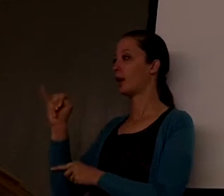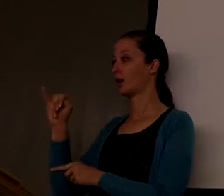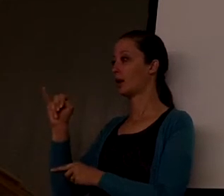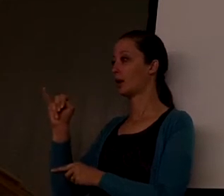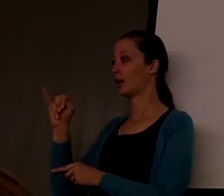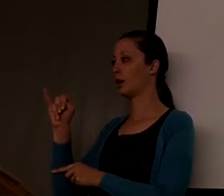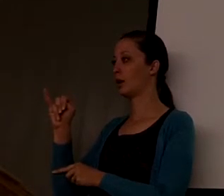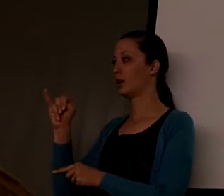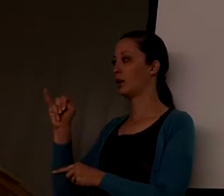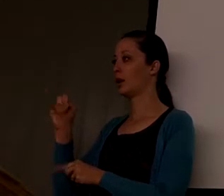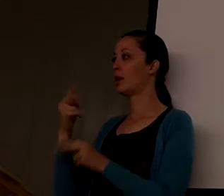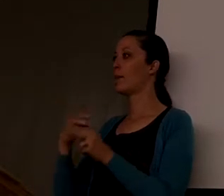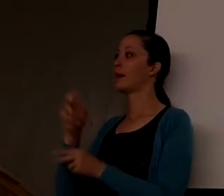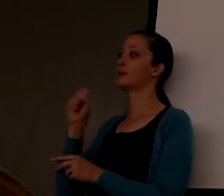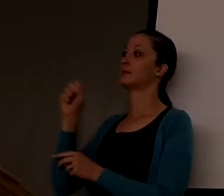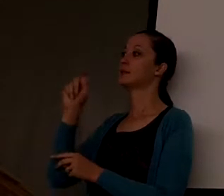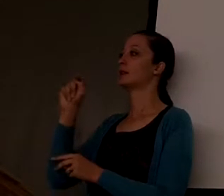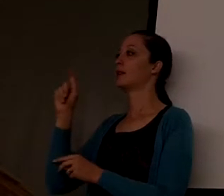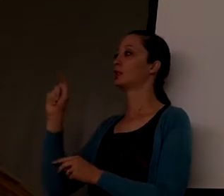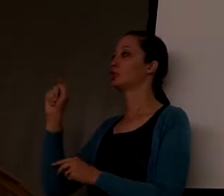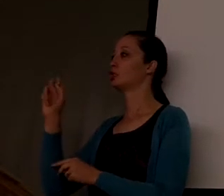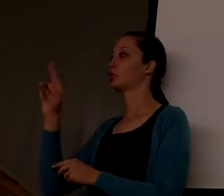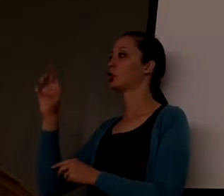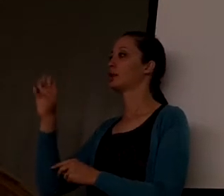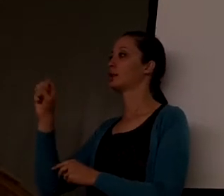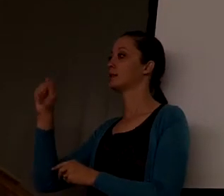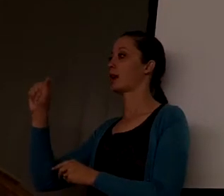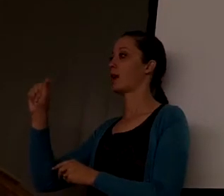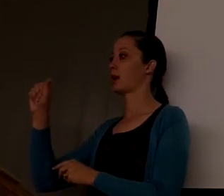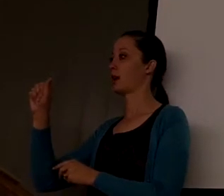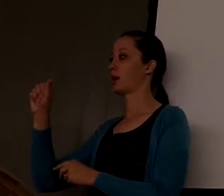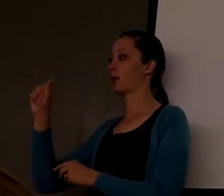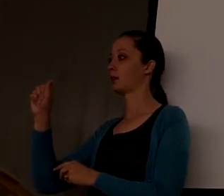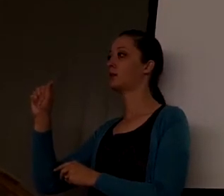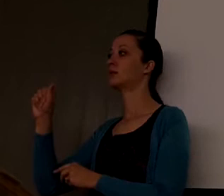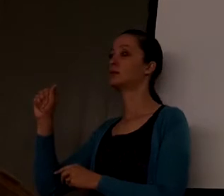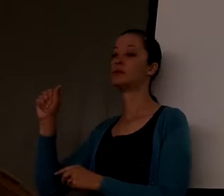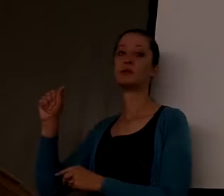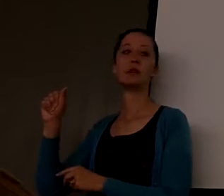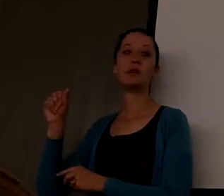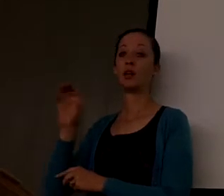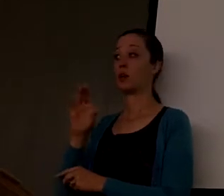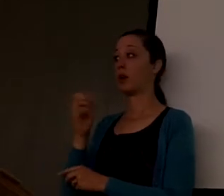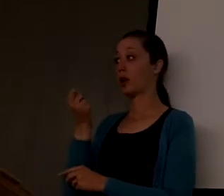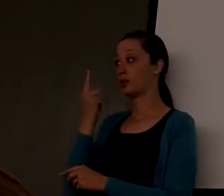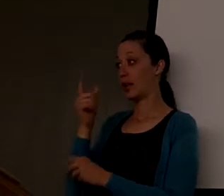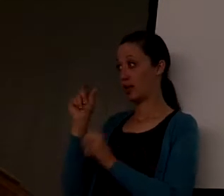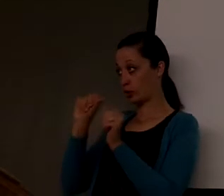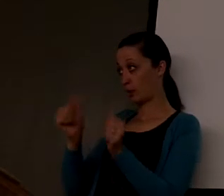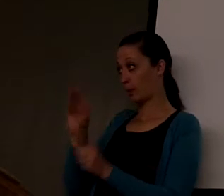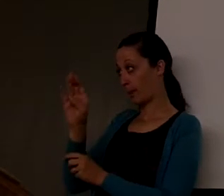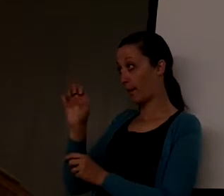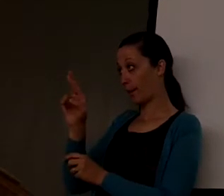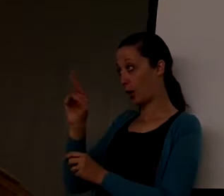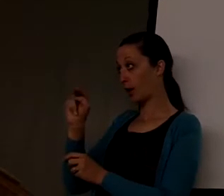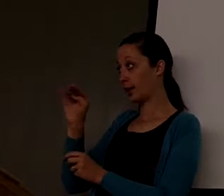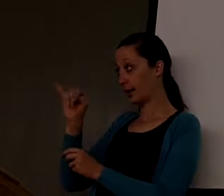Teresa in Ecstasy, and Bernini was the famous sculptor in the Baroque